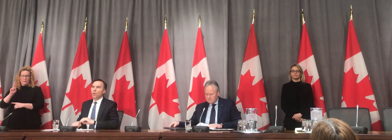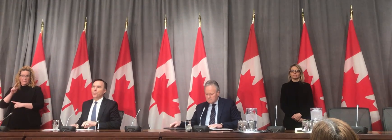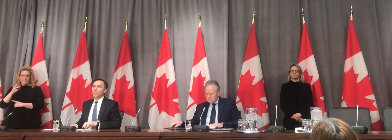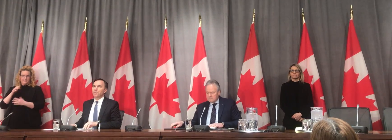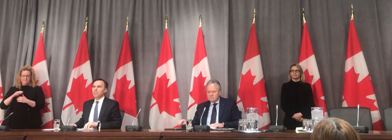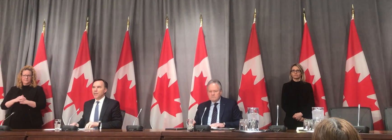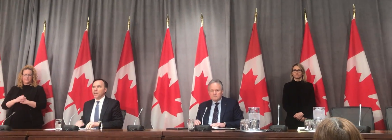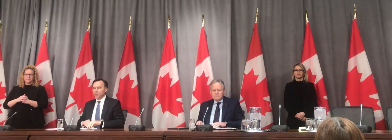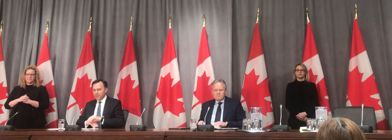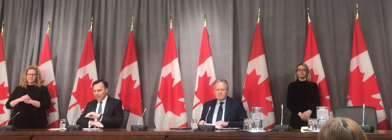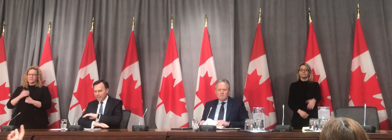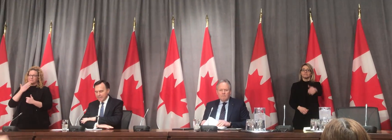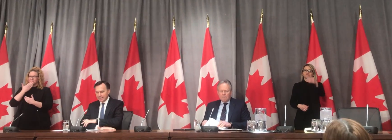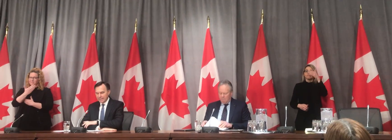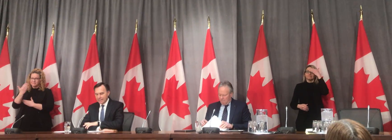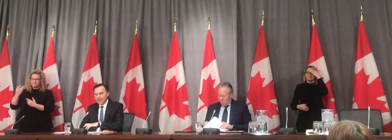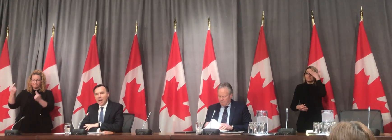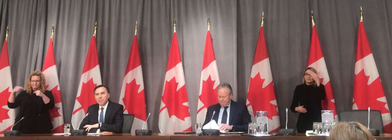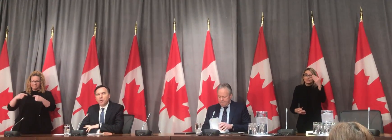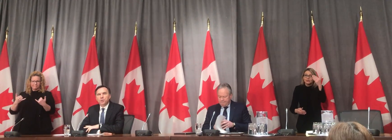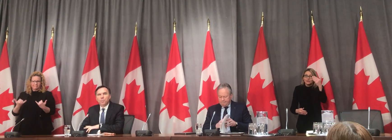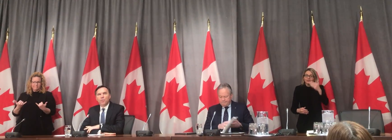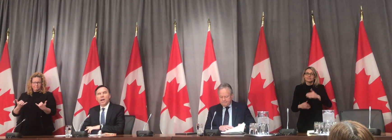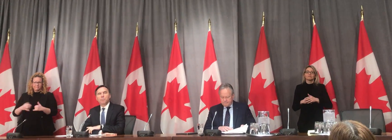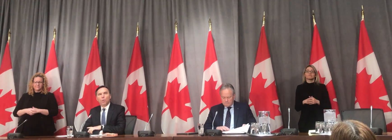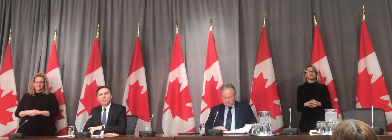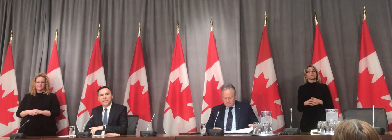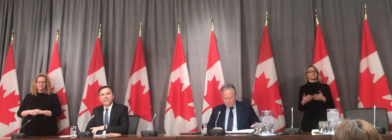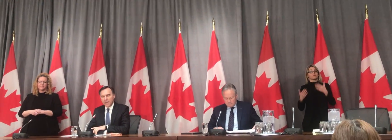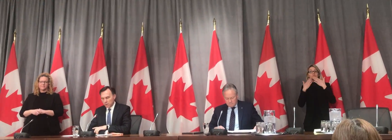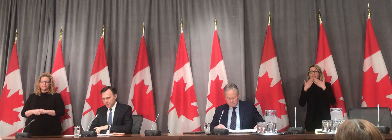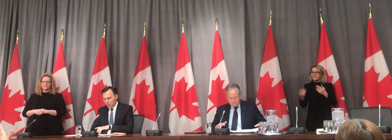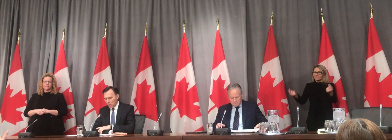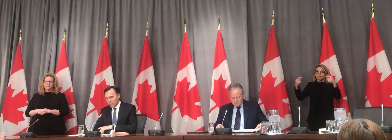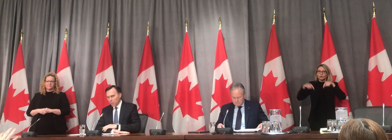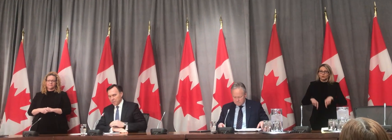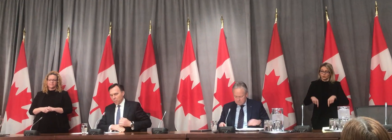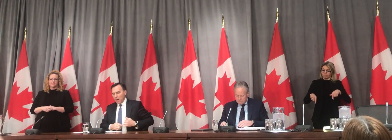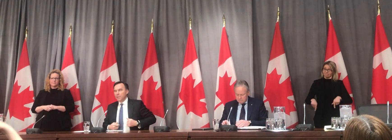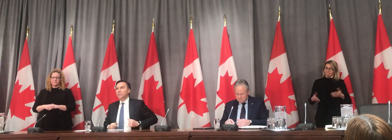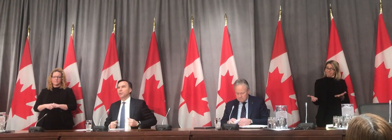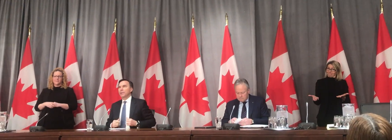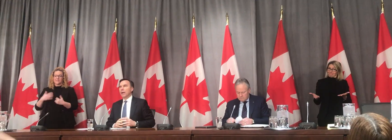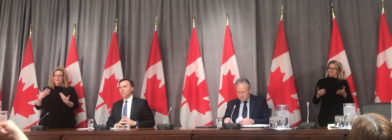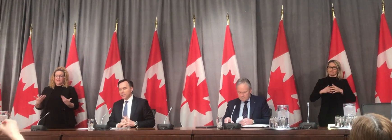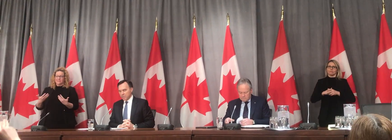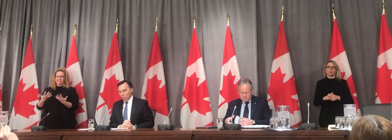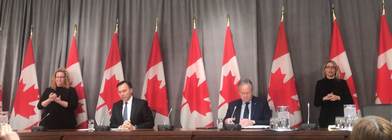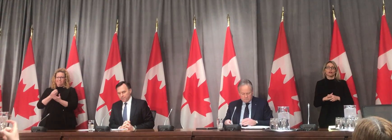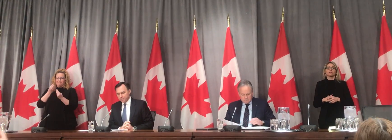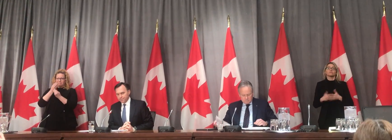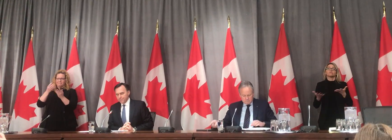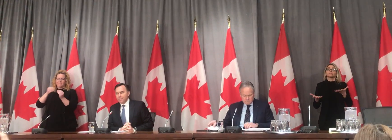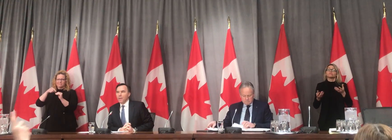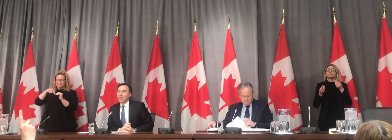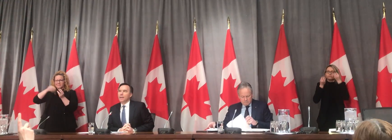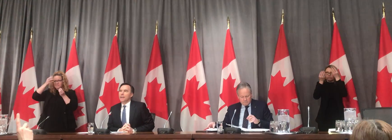thank you all for being here today. I'm here to provide more detail on what the Prime Minister announced this